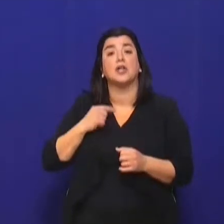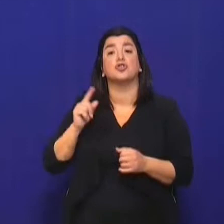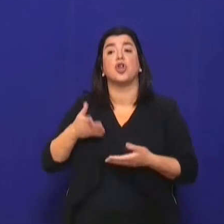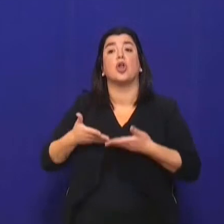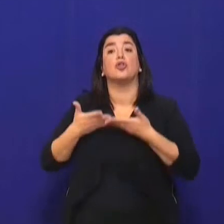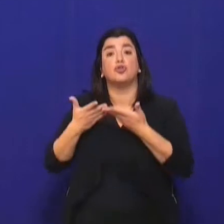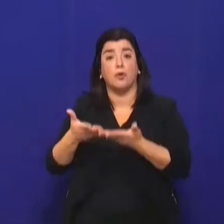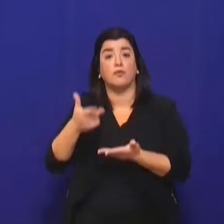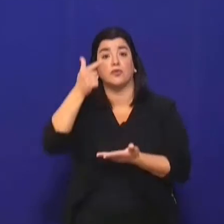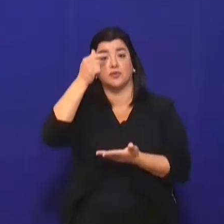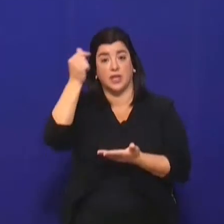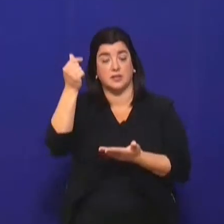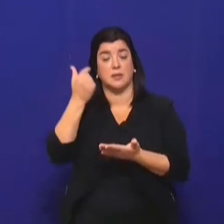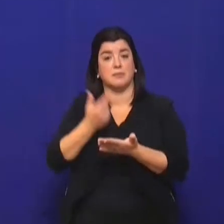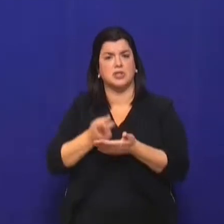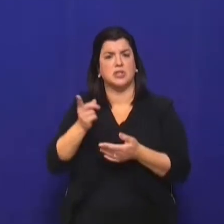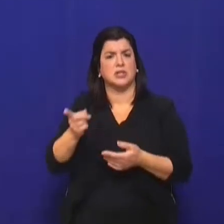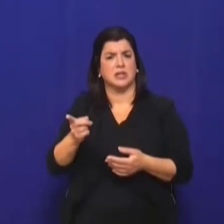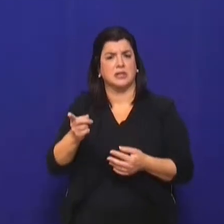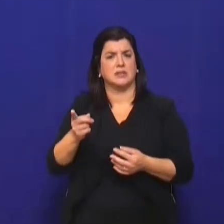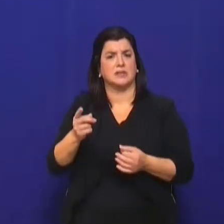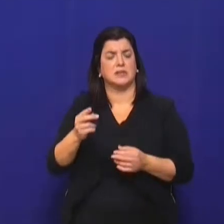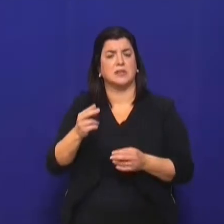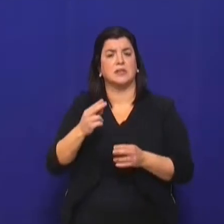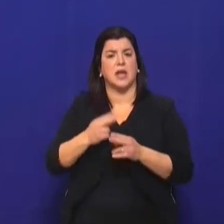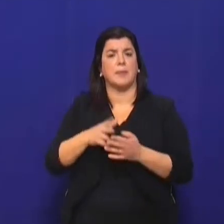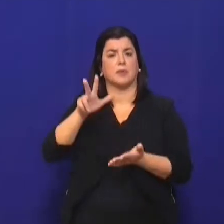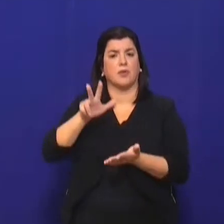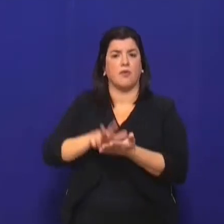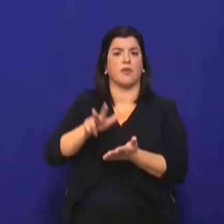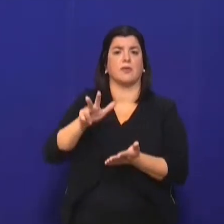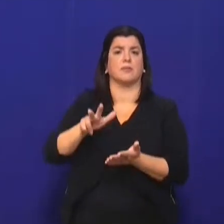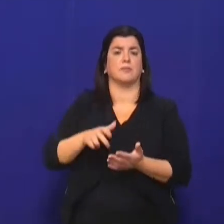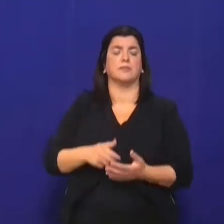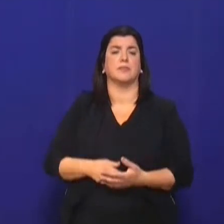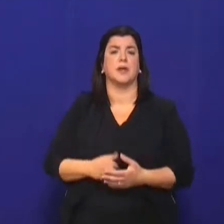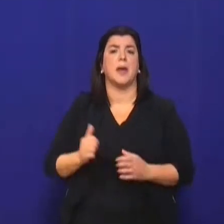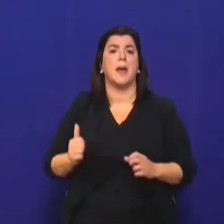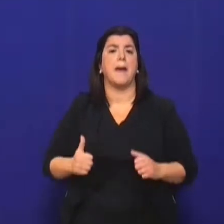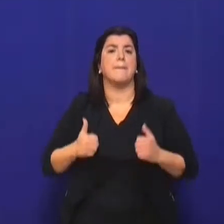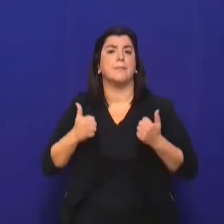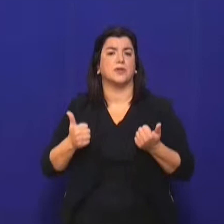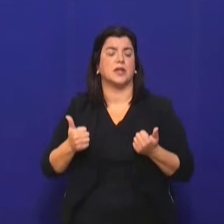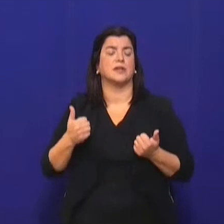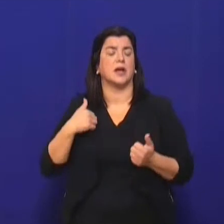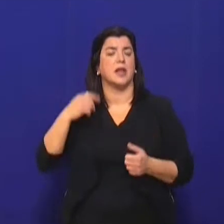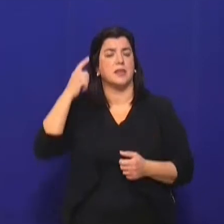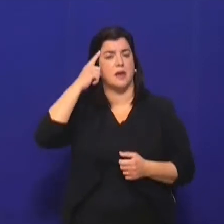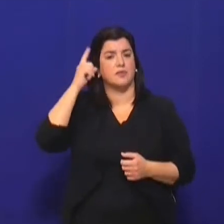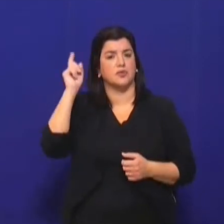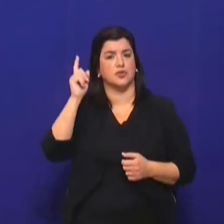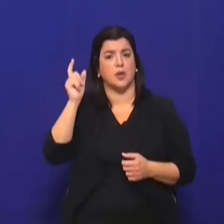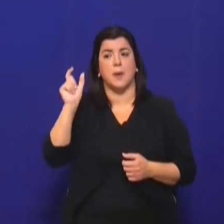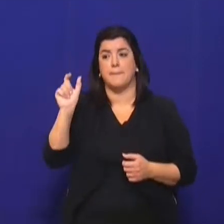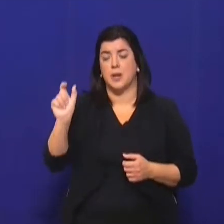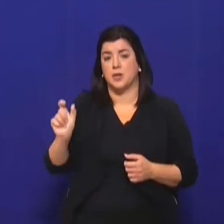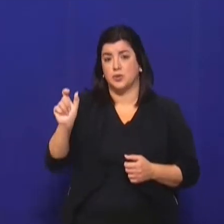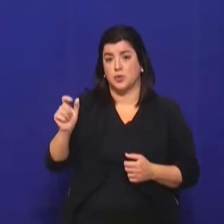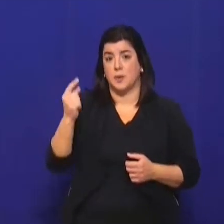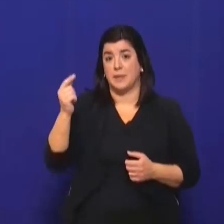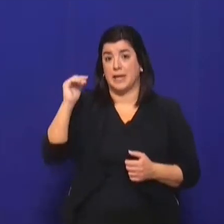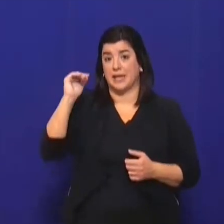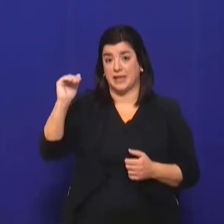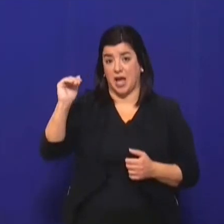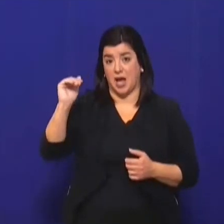dan it-test propju biex inti tkun tista' tagħmel dat test konfermatorju. Importanti nifhmu li l-persuni li huma il-household contacts